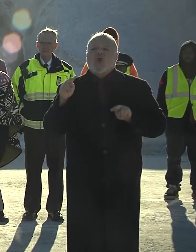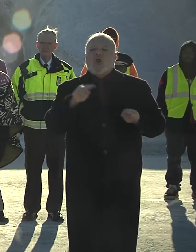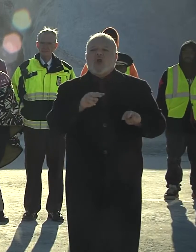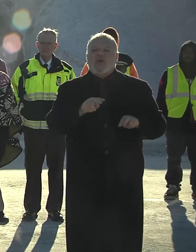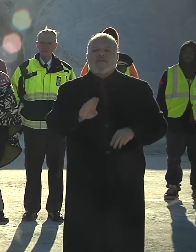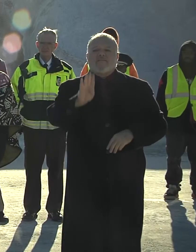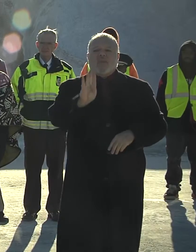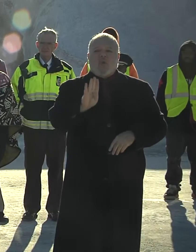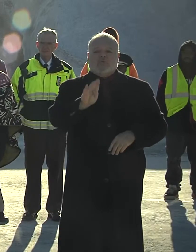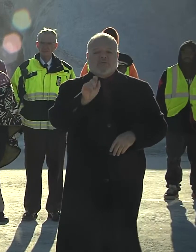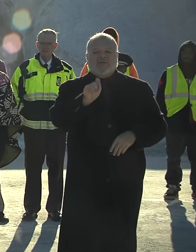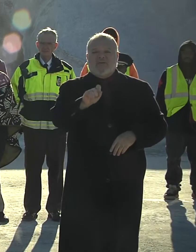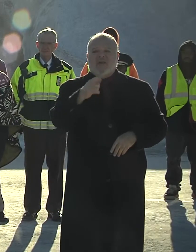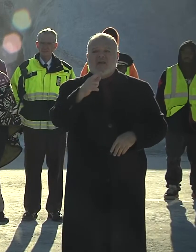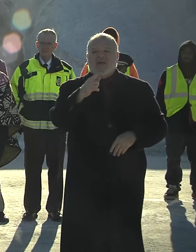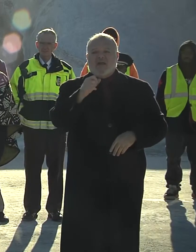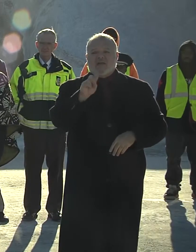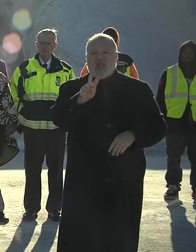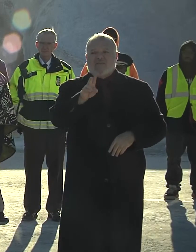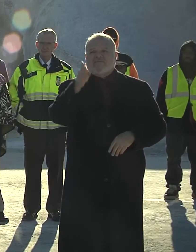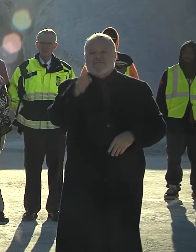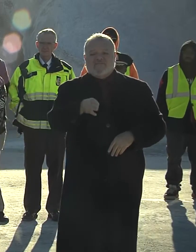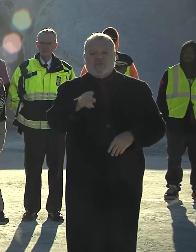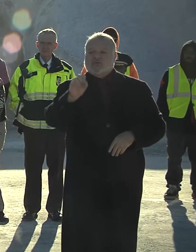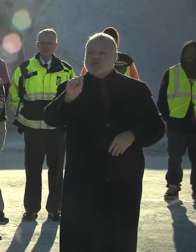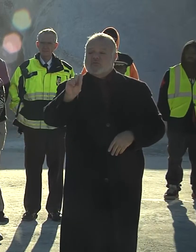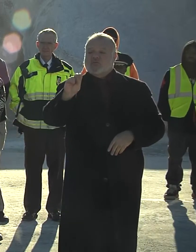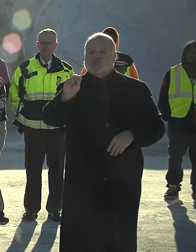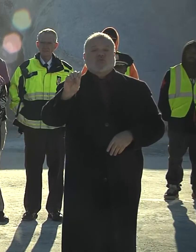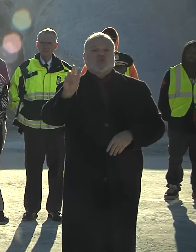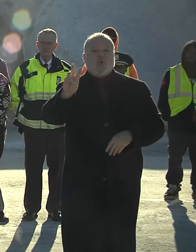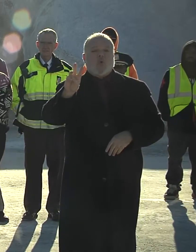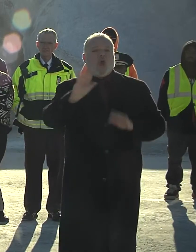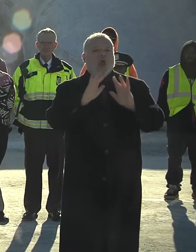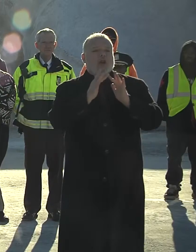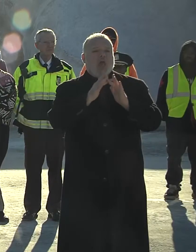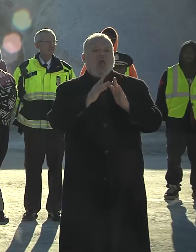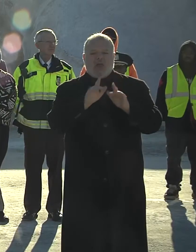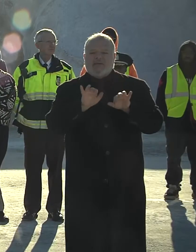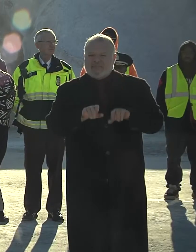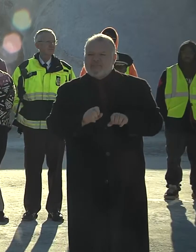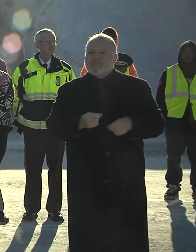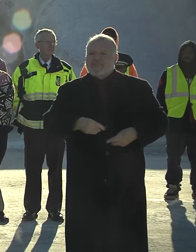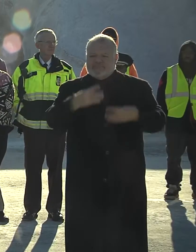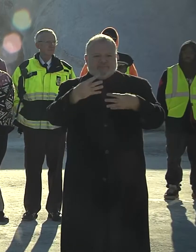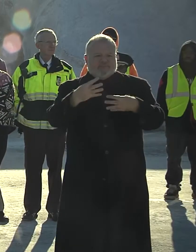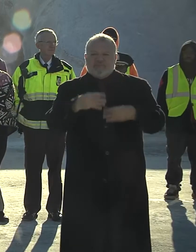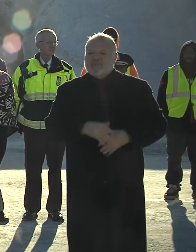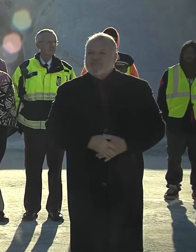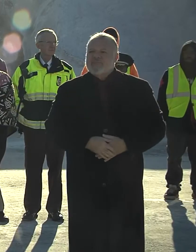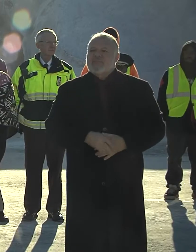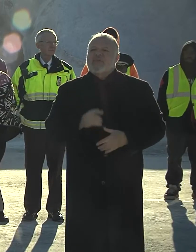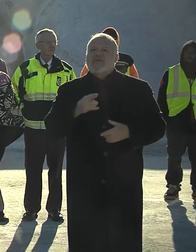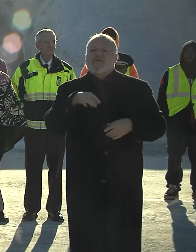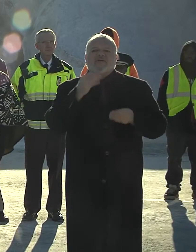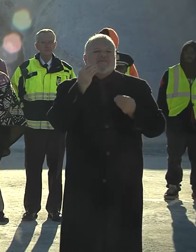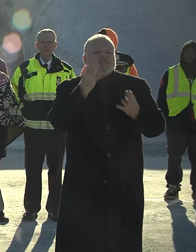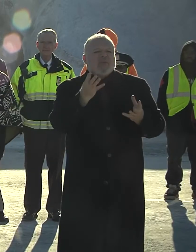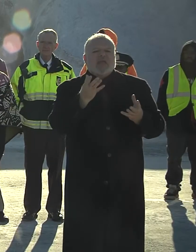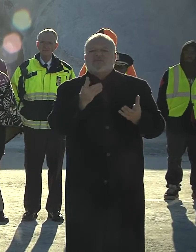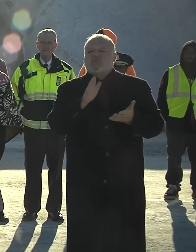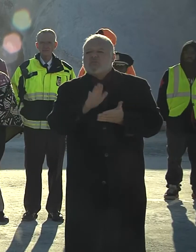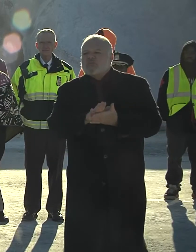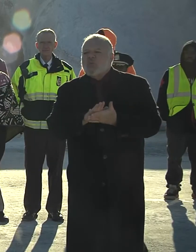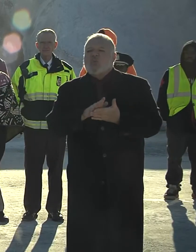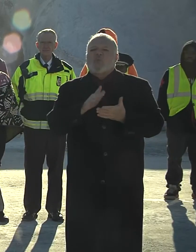remember to follow City of Boston and Public Works Department social media channels for all your winter weather updates. And lastly, I want to remind everyone